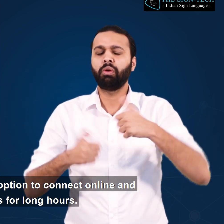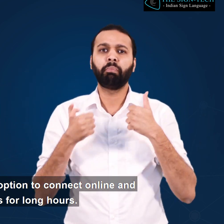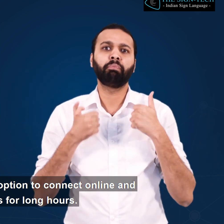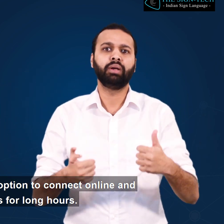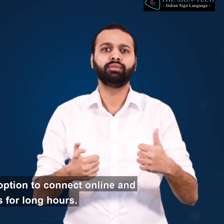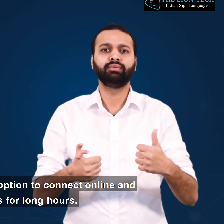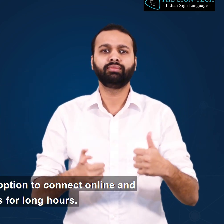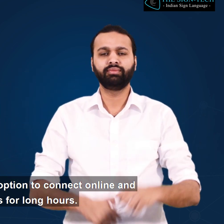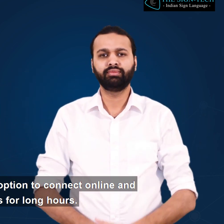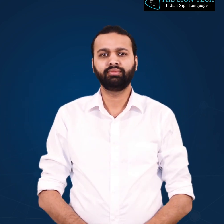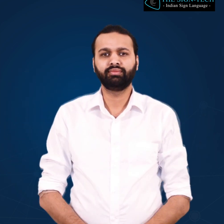long hours.